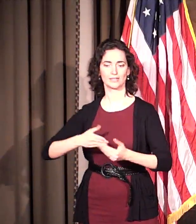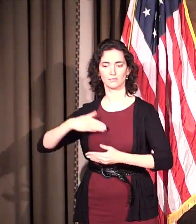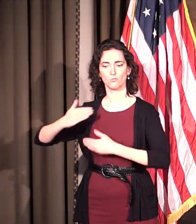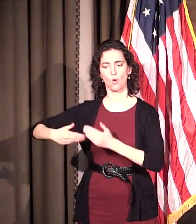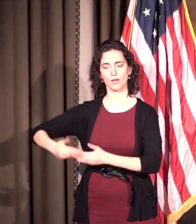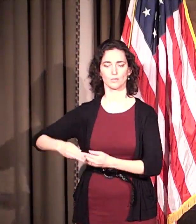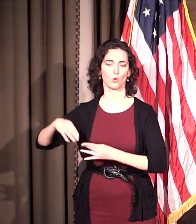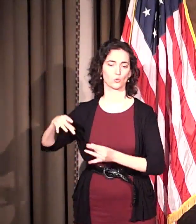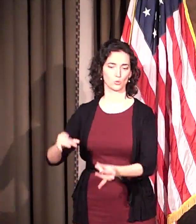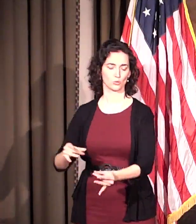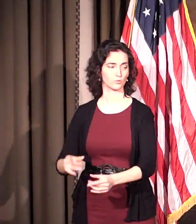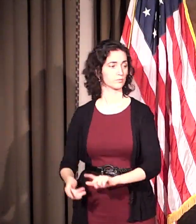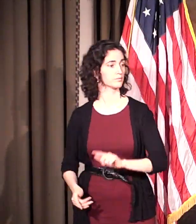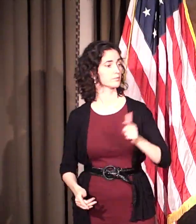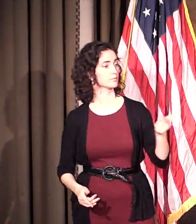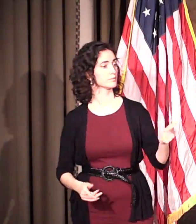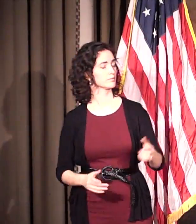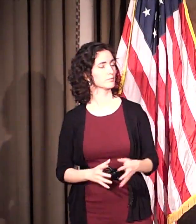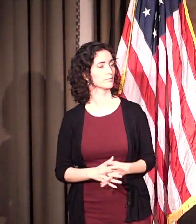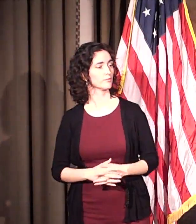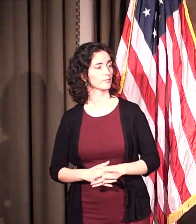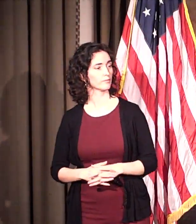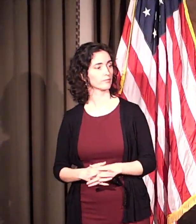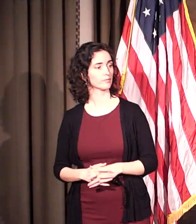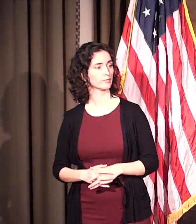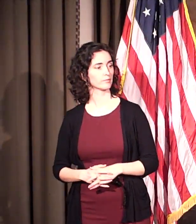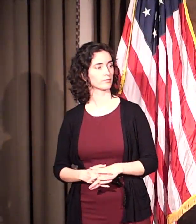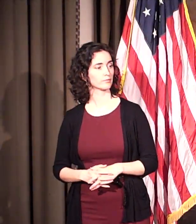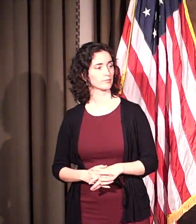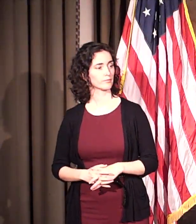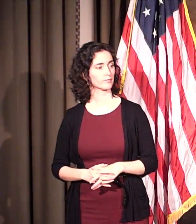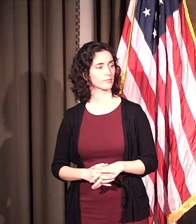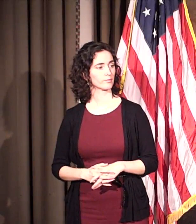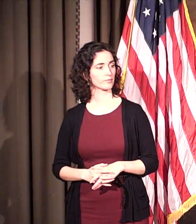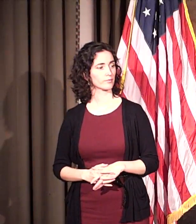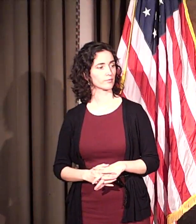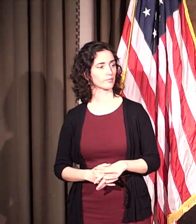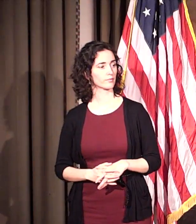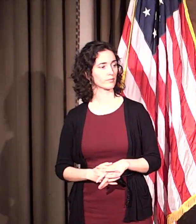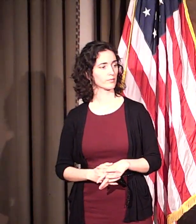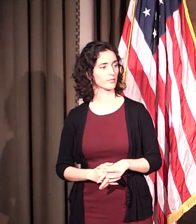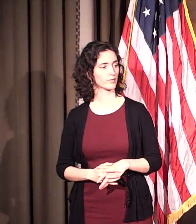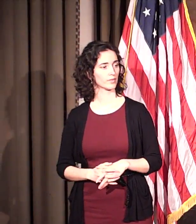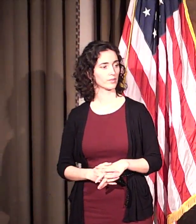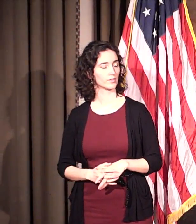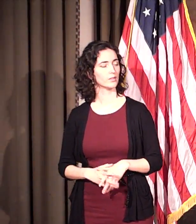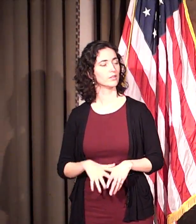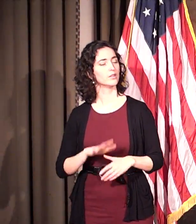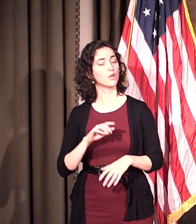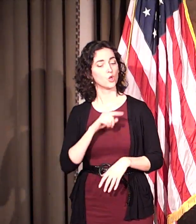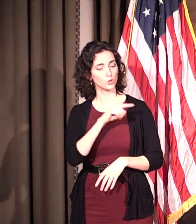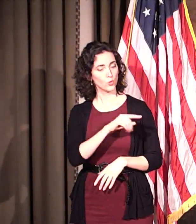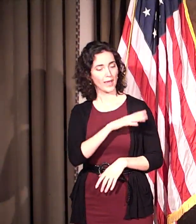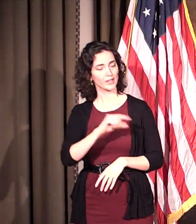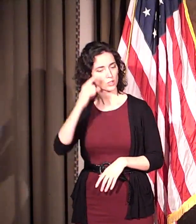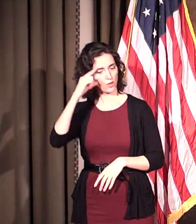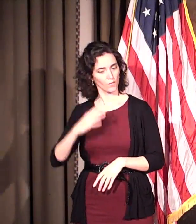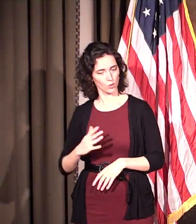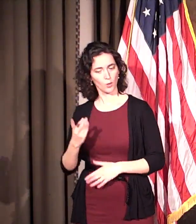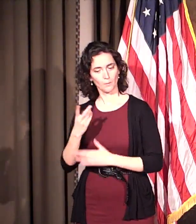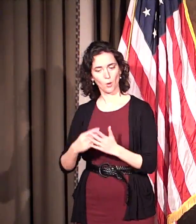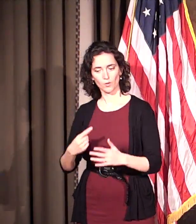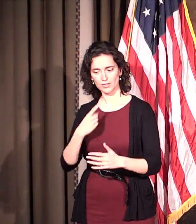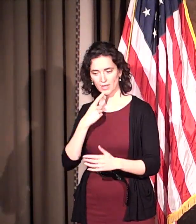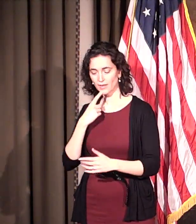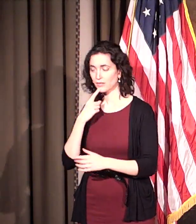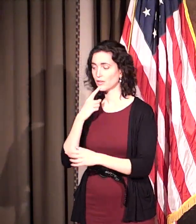that. Yes, sir. So you and the governor both said that the people who like Pfizer and Moderna are confident that